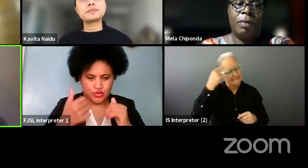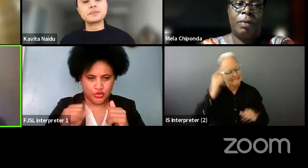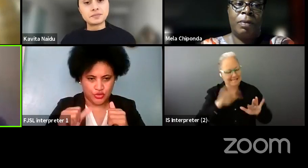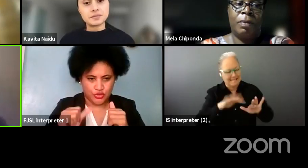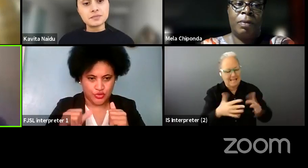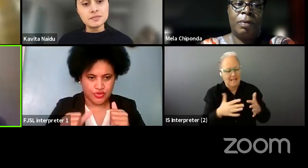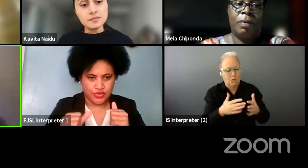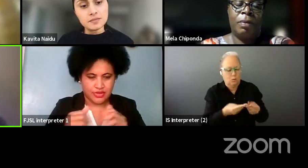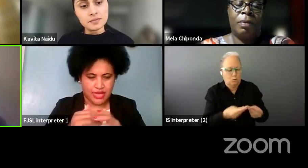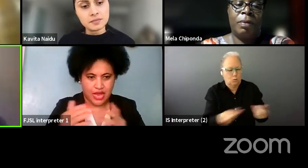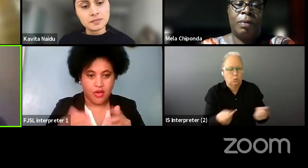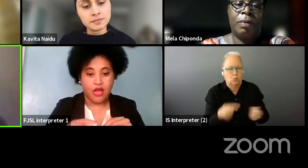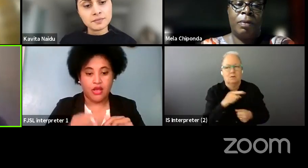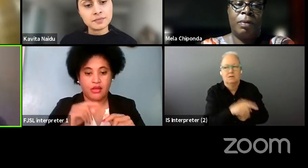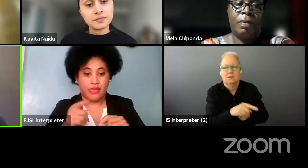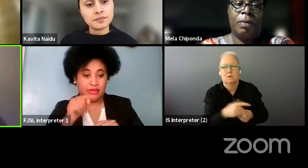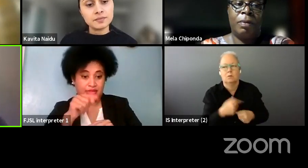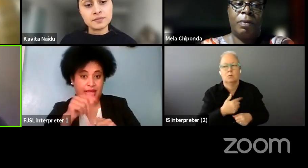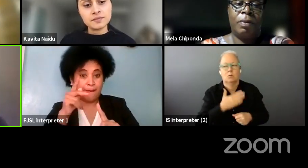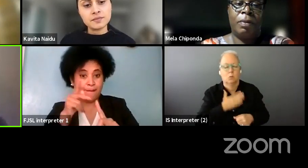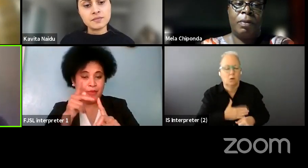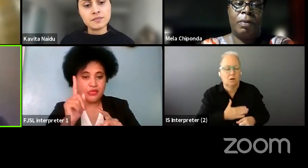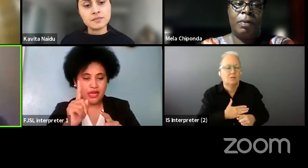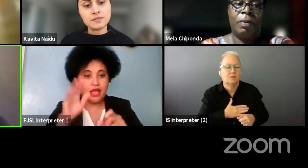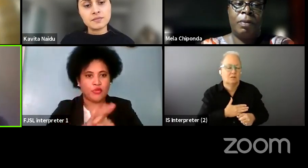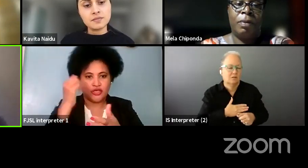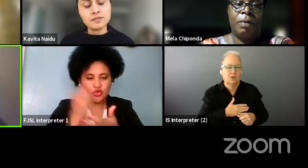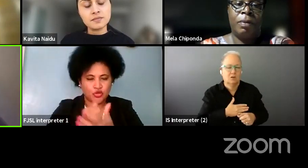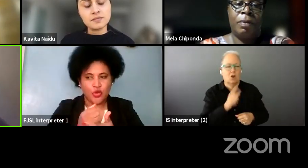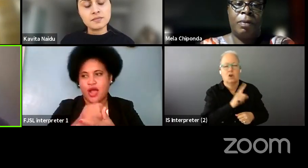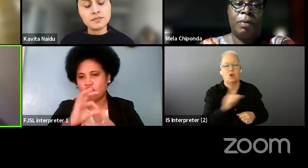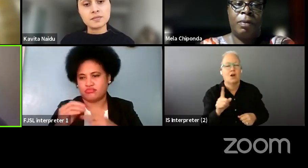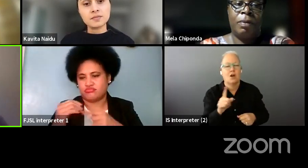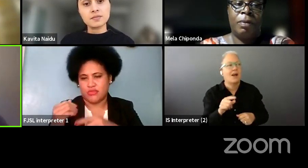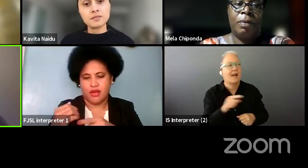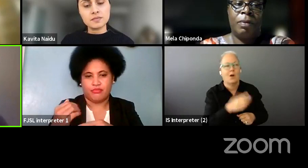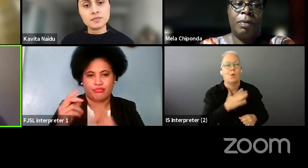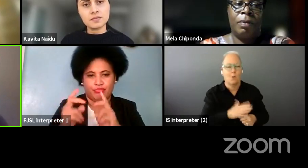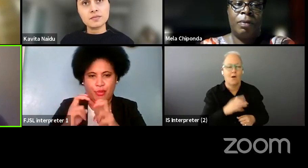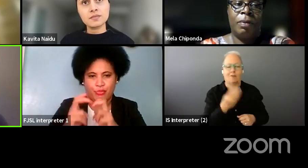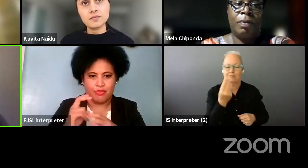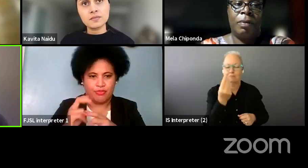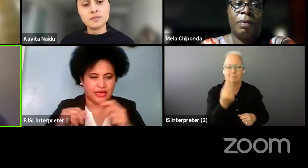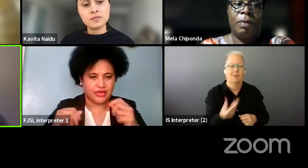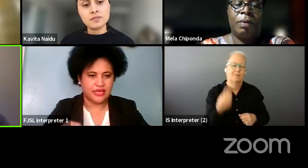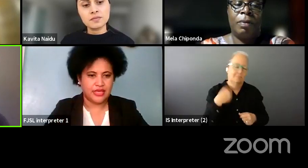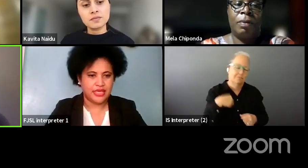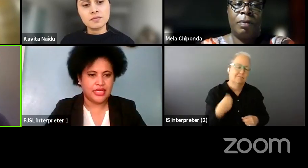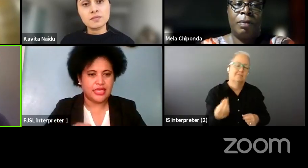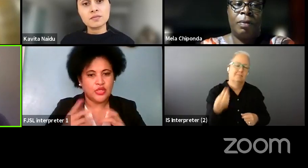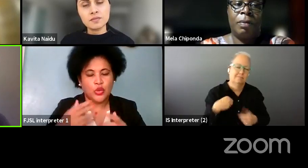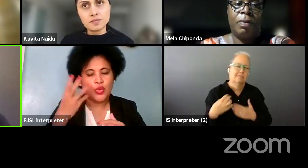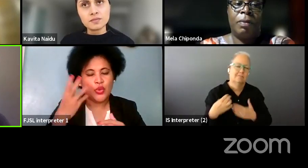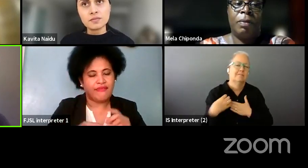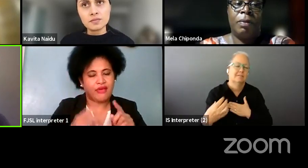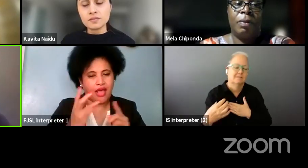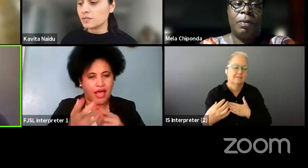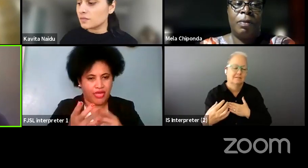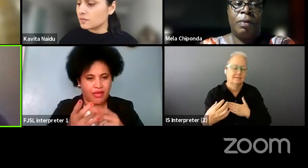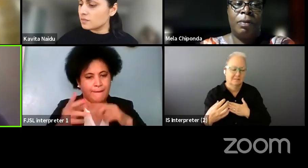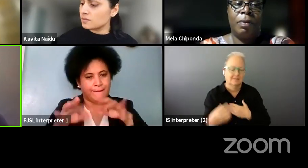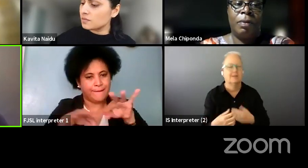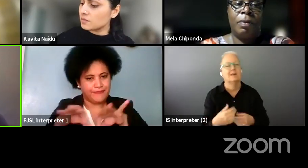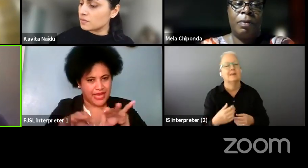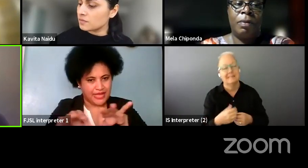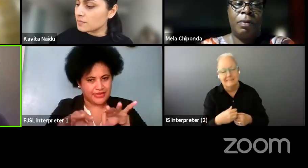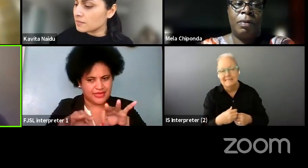is to ensure that it doesn't compromise their profits. And so these well-documented pro-corporate agendas are also really